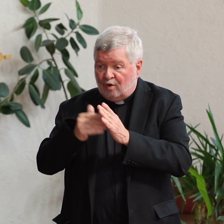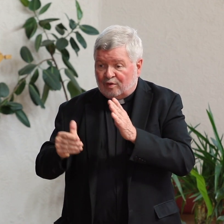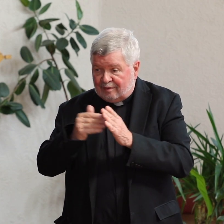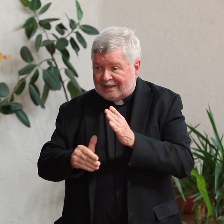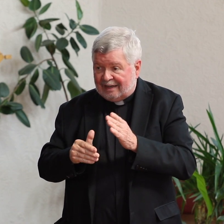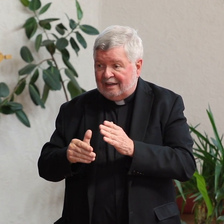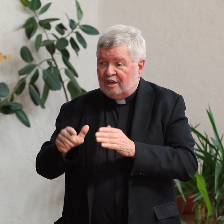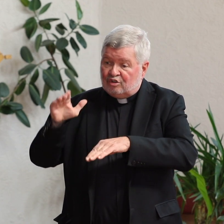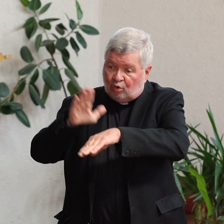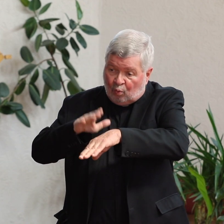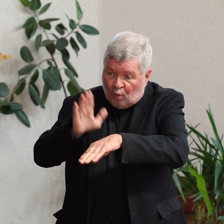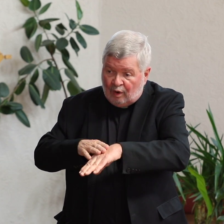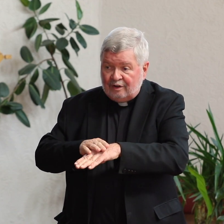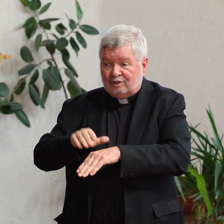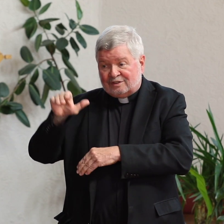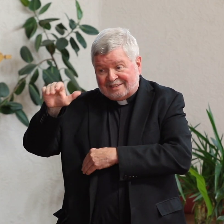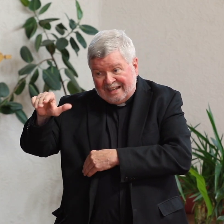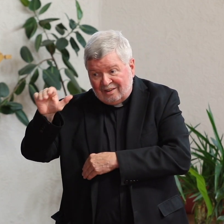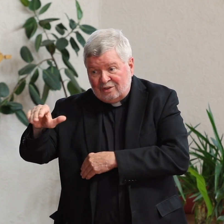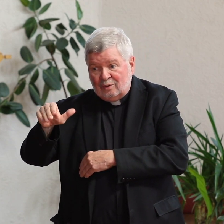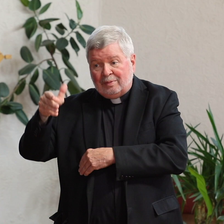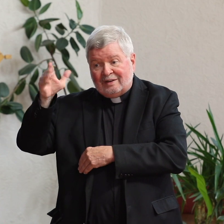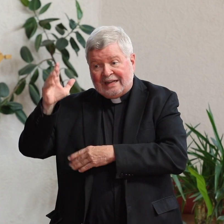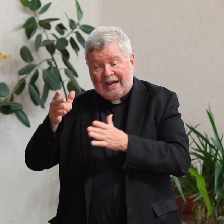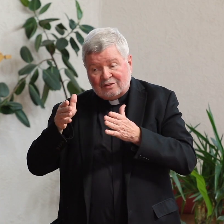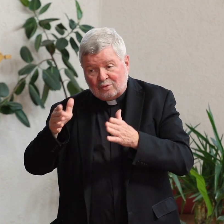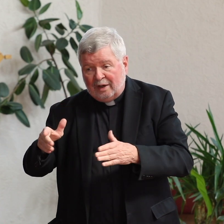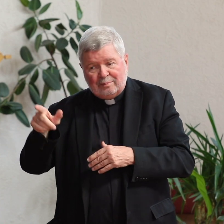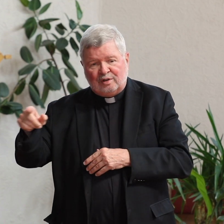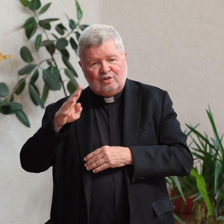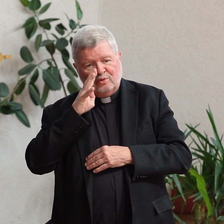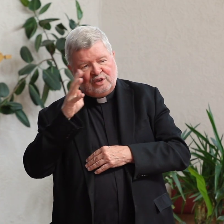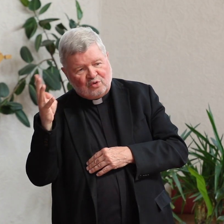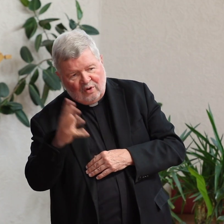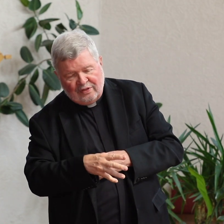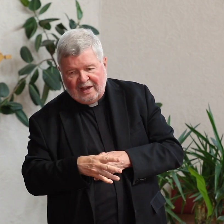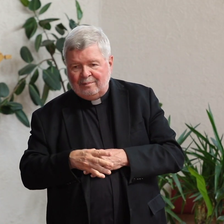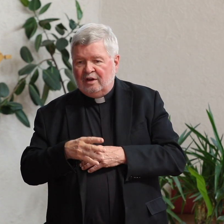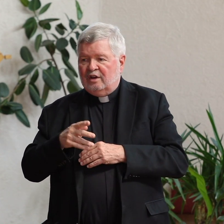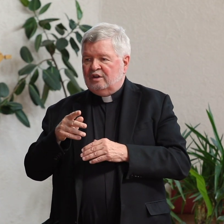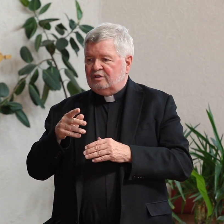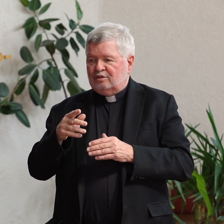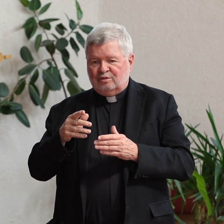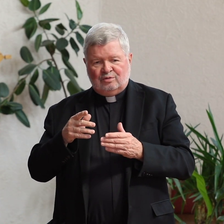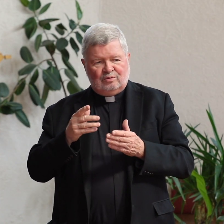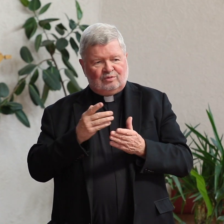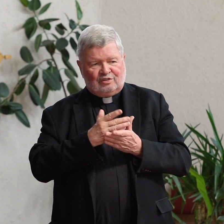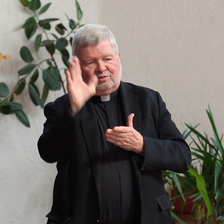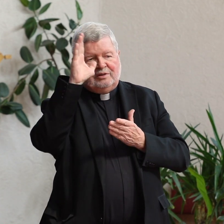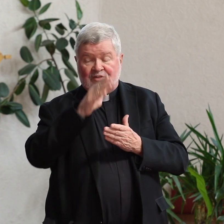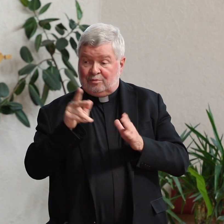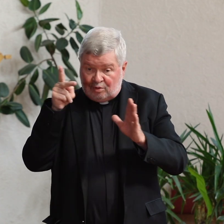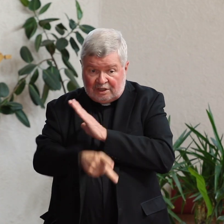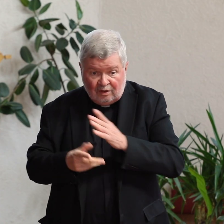and over again to warn you, to tell you about God's way, but you ignored them, you dismissed them, you killed